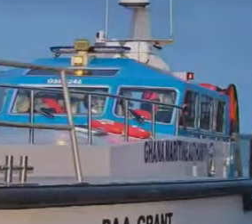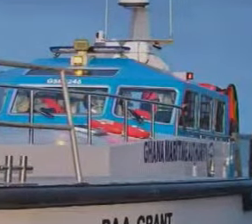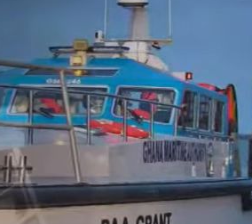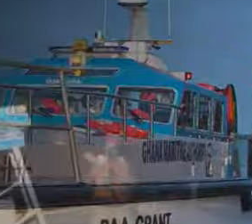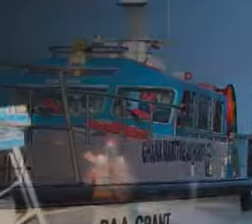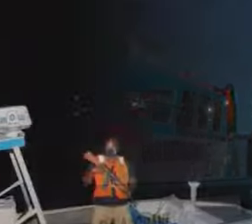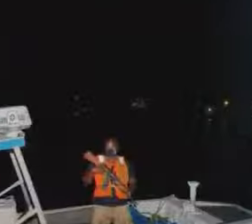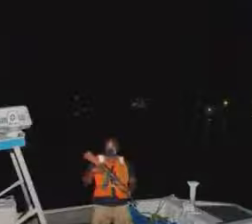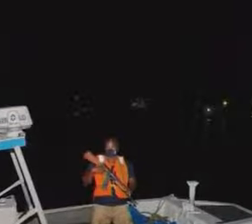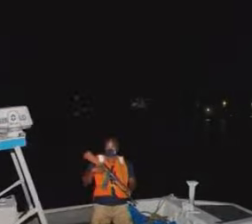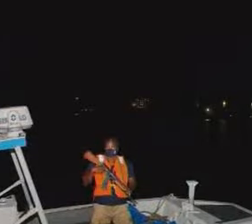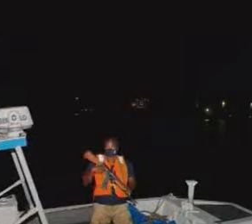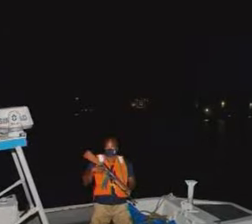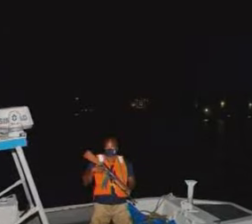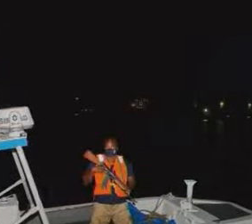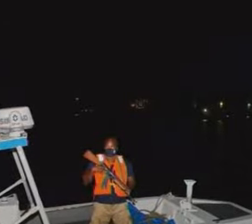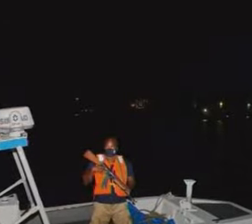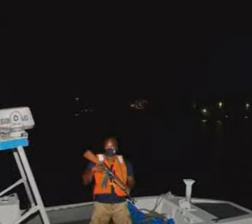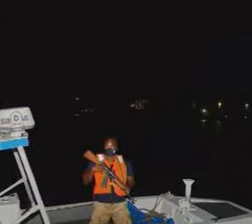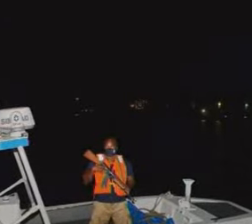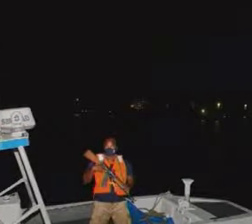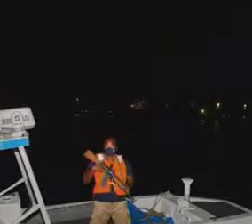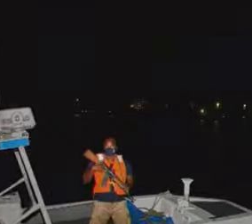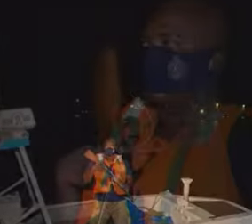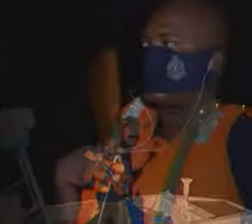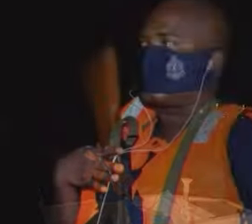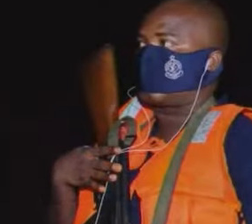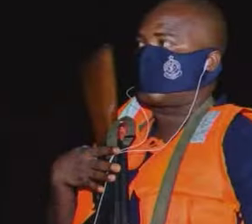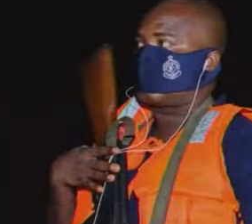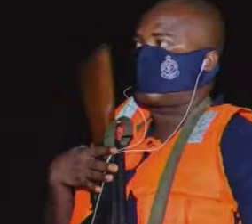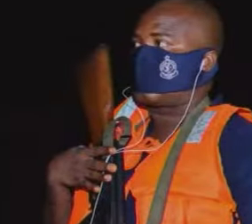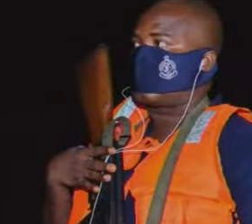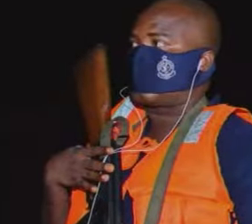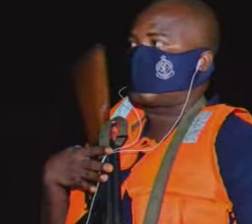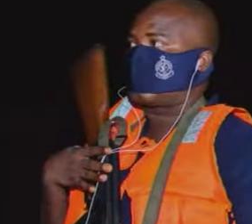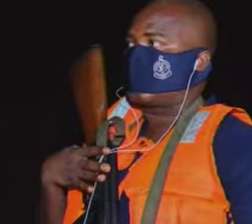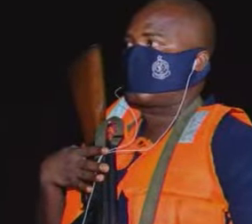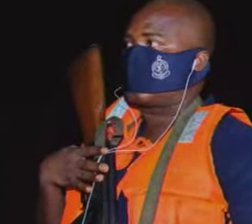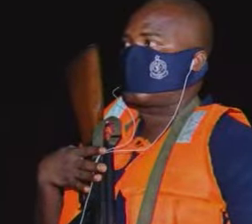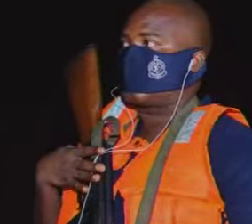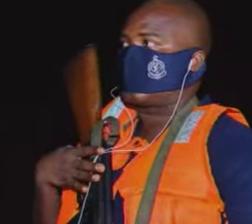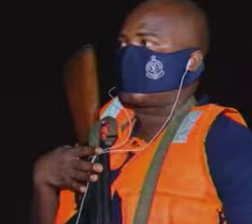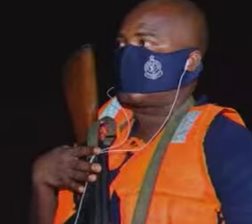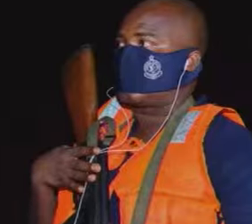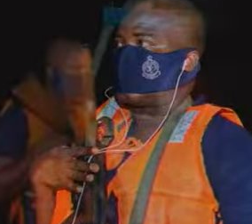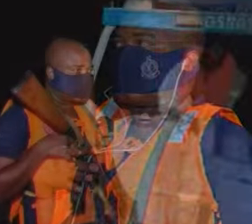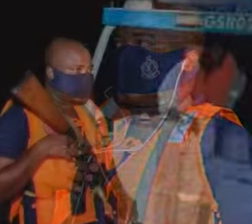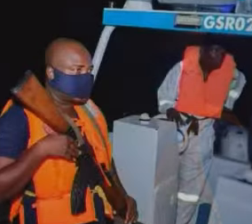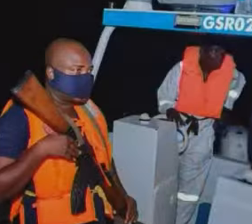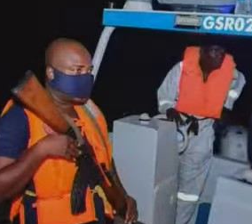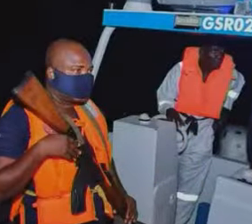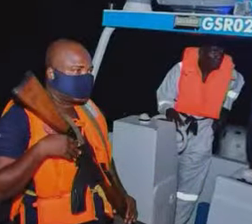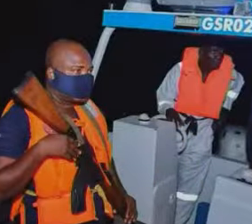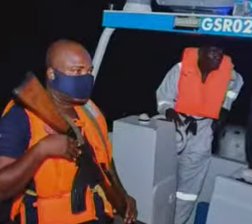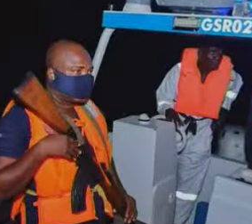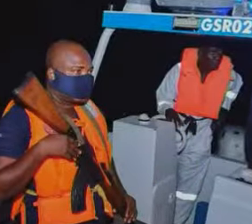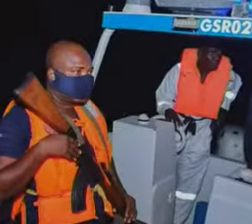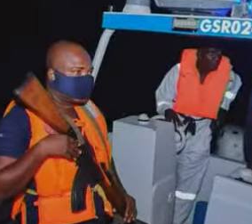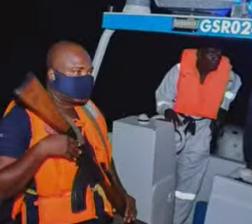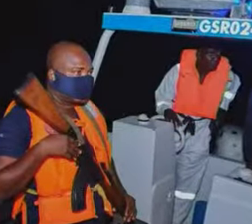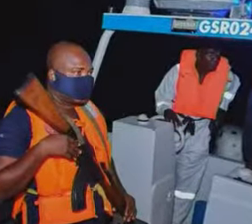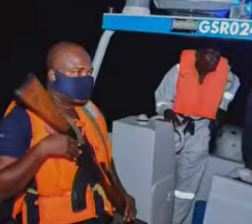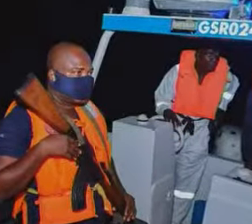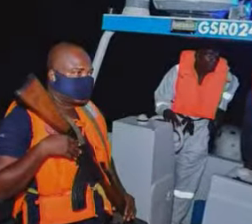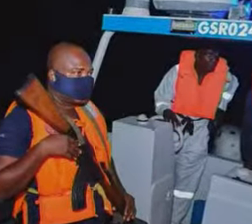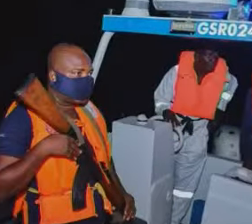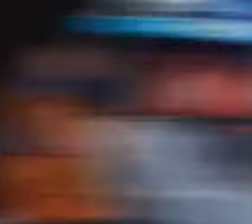Authority undertakes night patrols on the seas to make sure that Ghana's ports retain their reputation as the